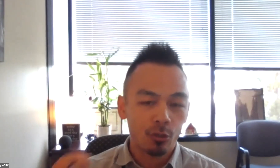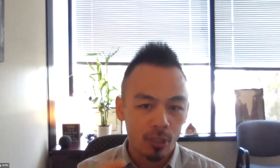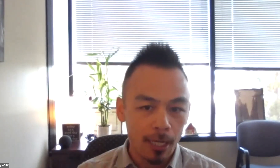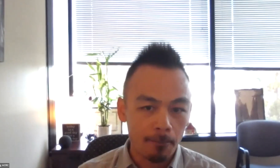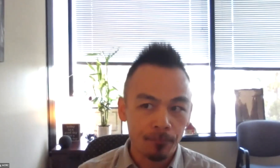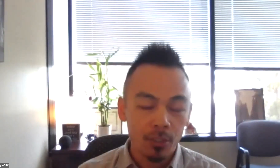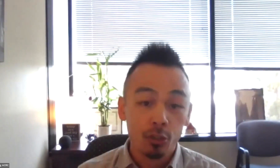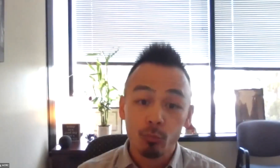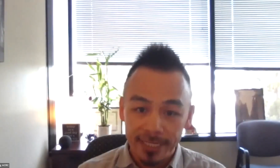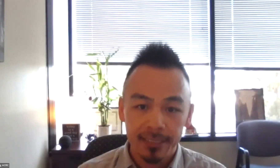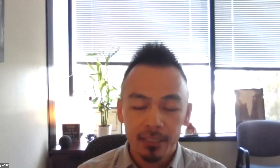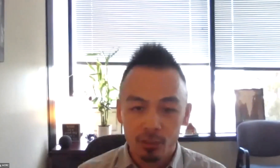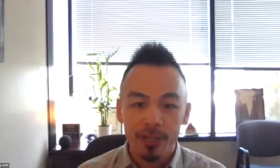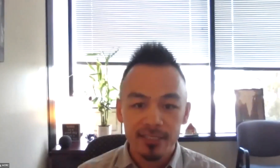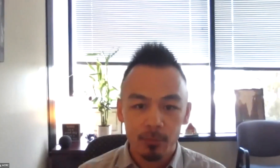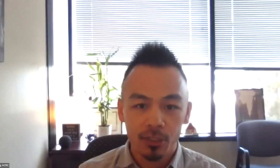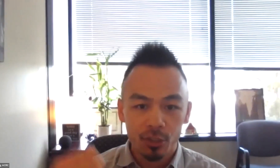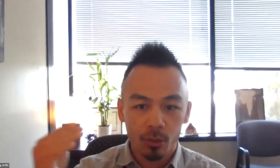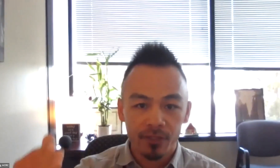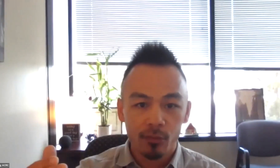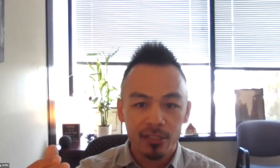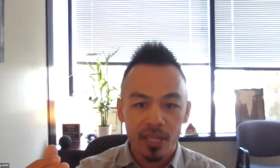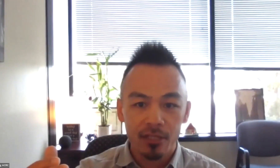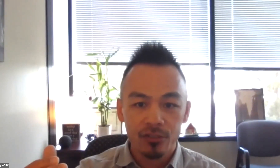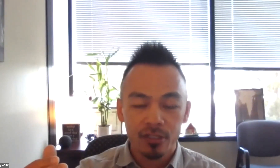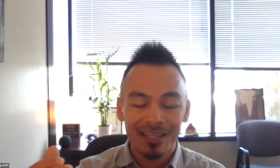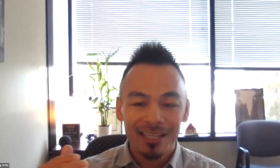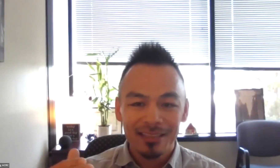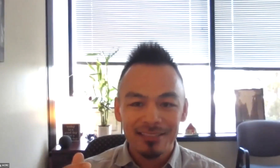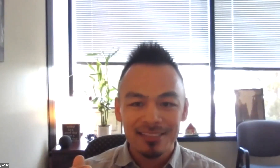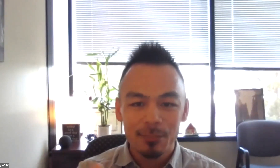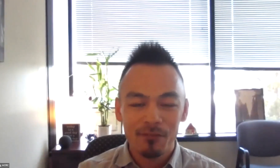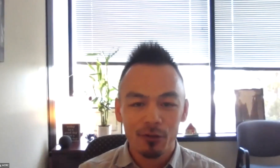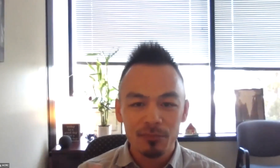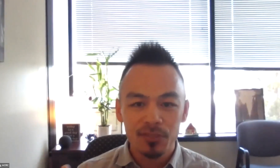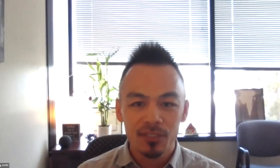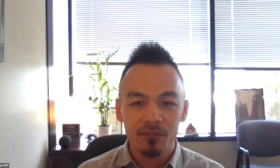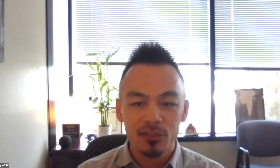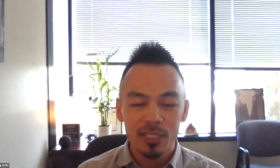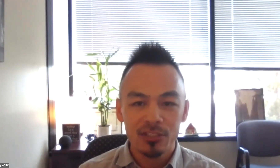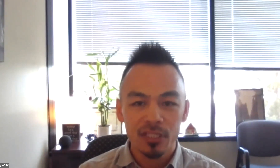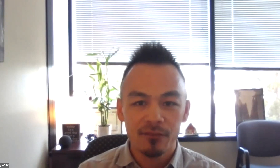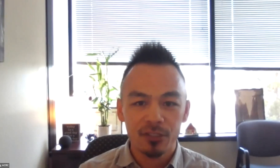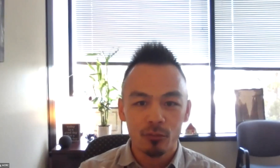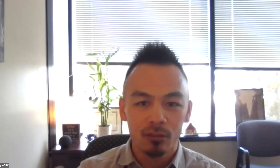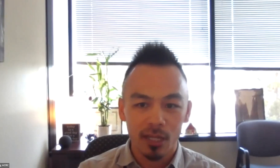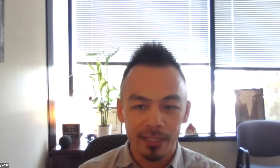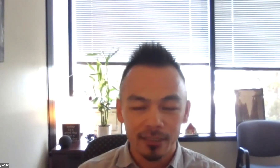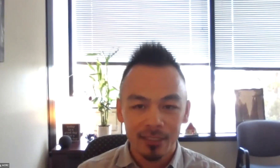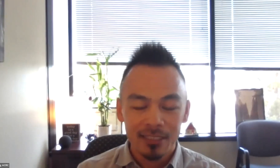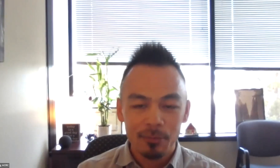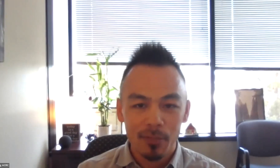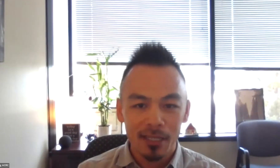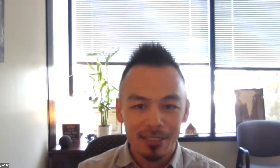into your rate table under your vendorization. This is going to be very specific to each individual